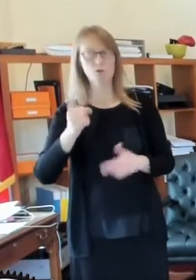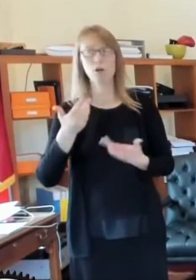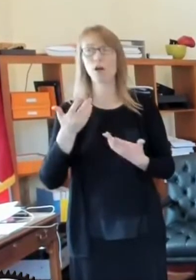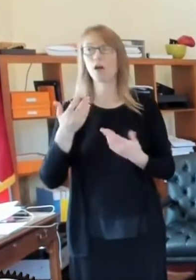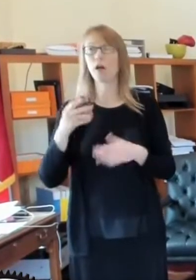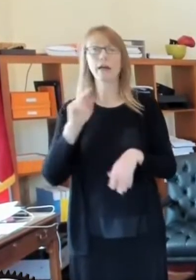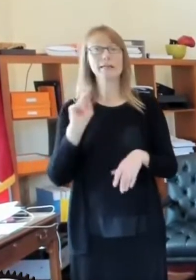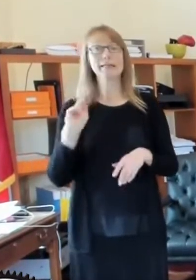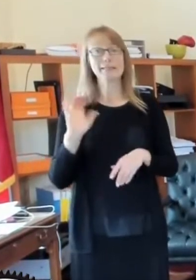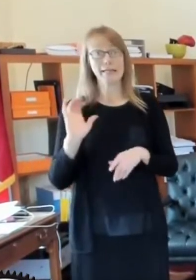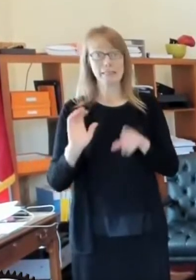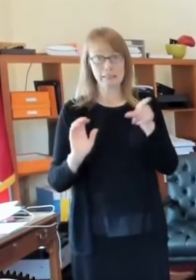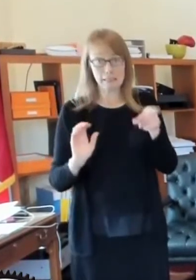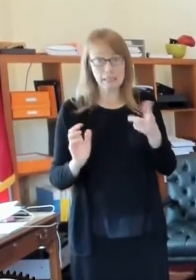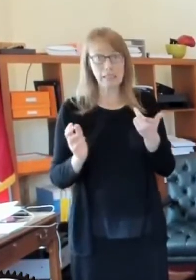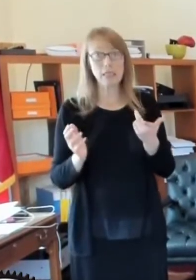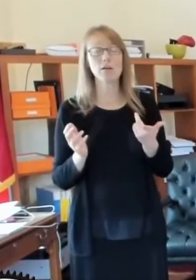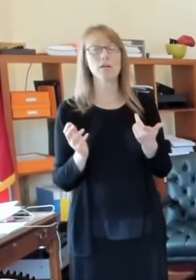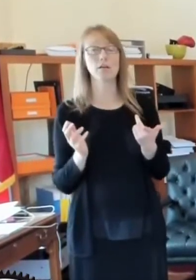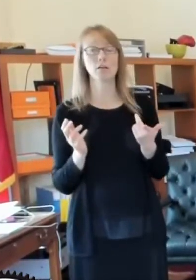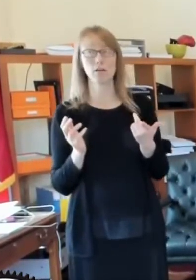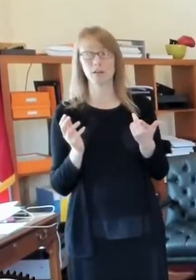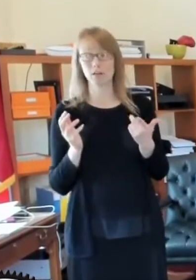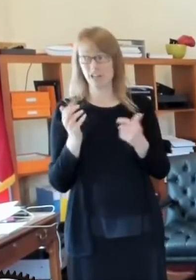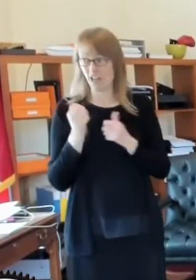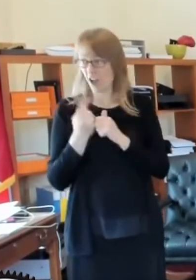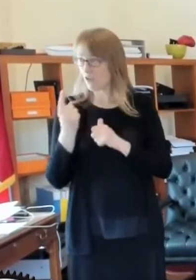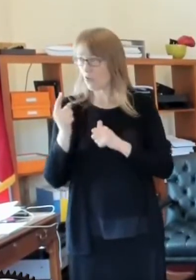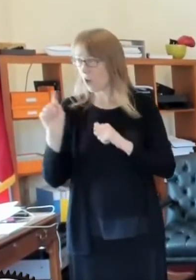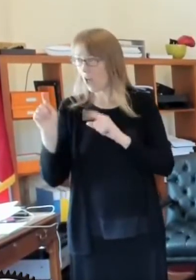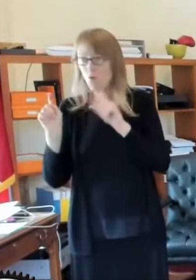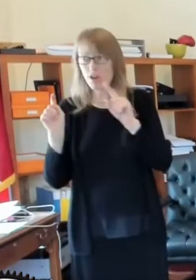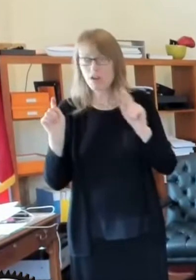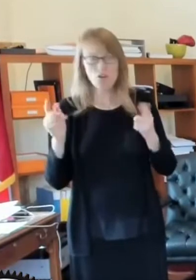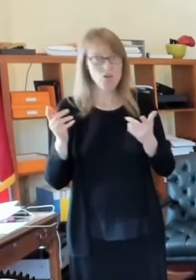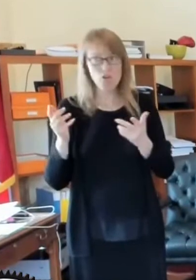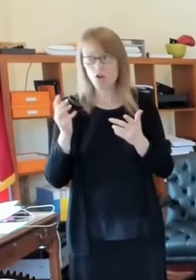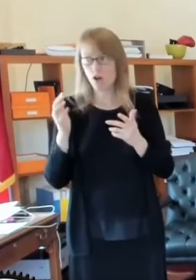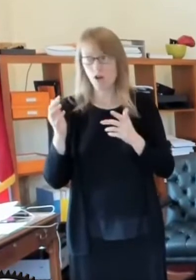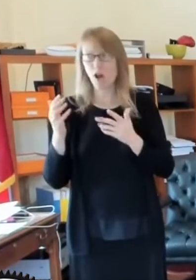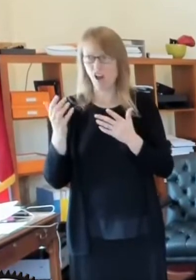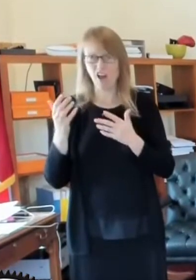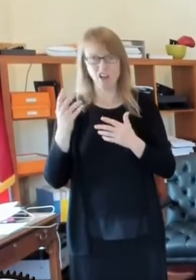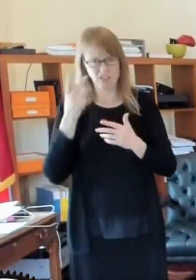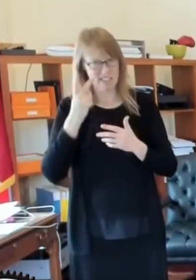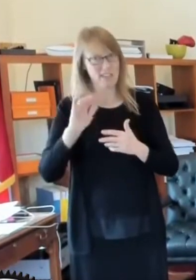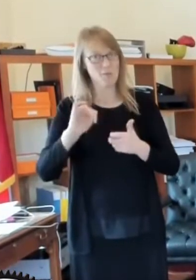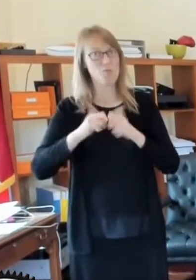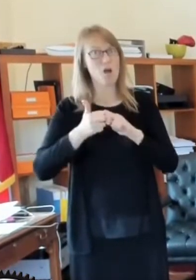is struggling with this. And if you're not involved in